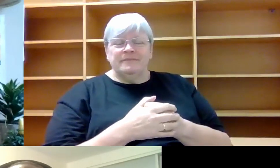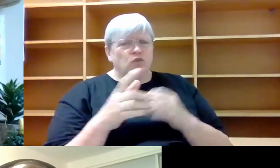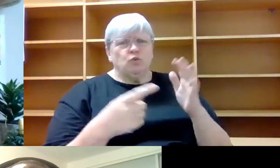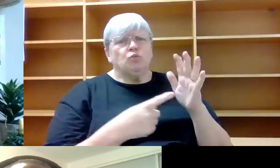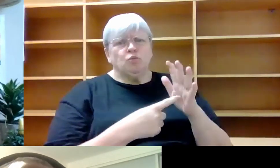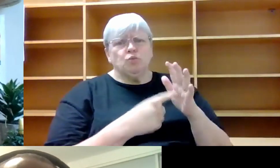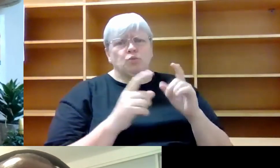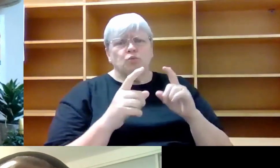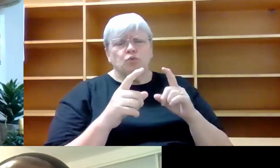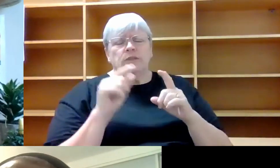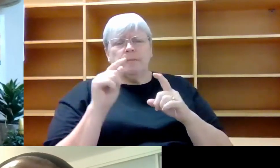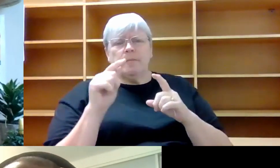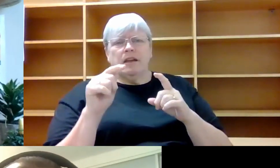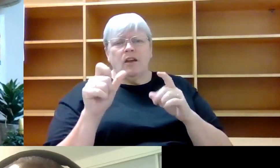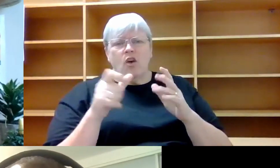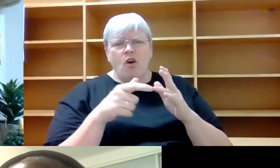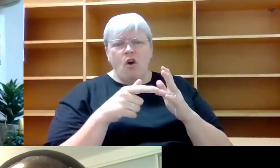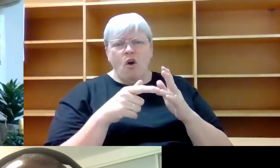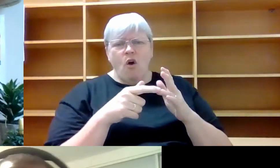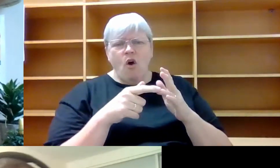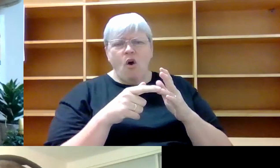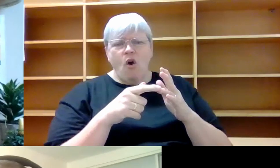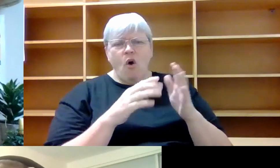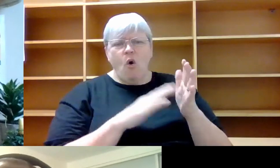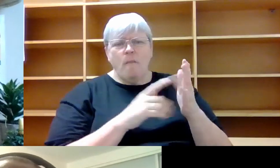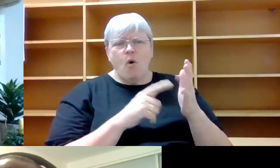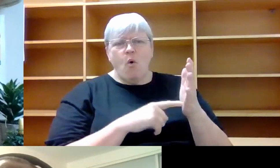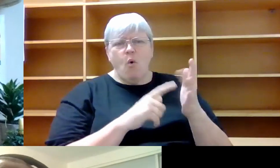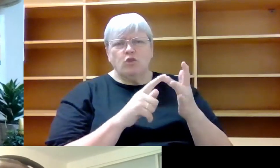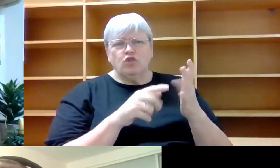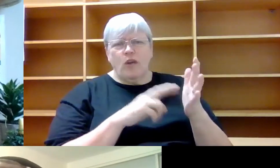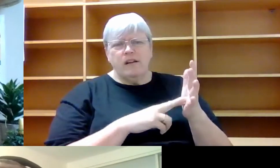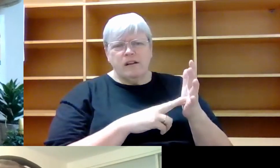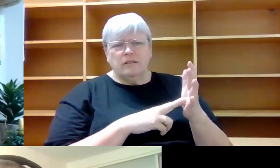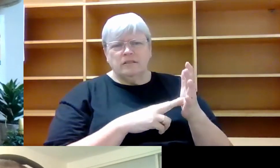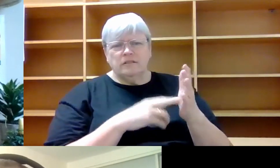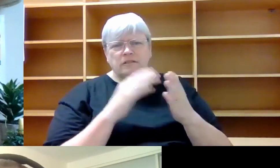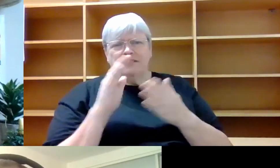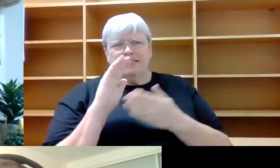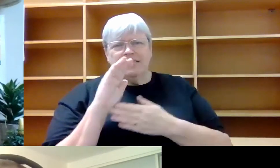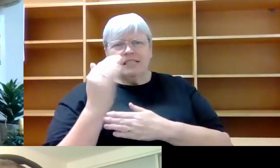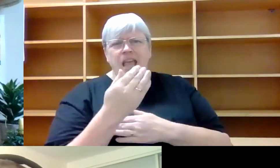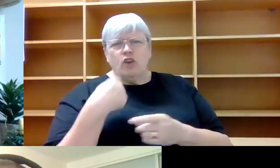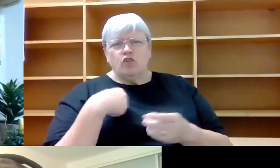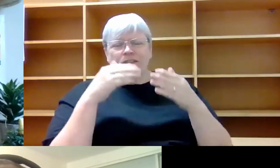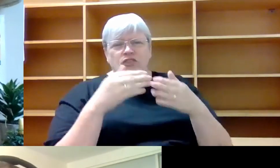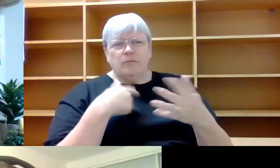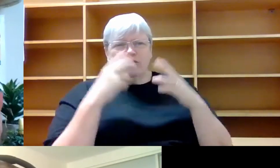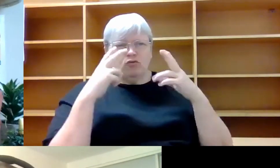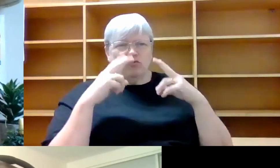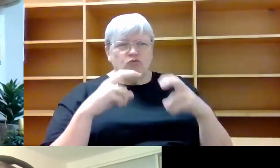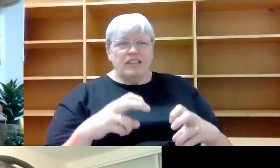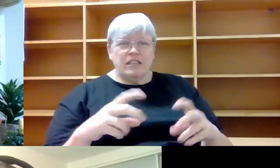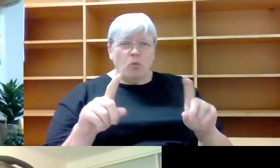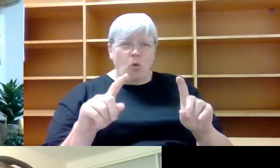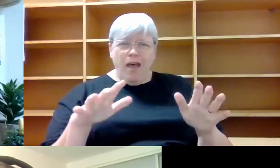is, but Kamosha sails on his ship, the Satisfaction. Mm-hmm. What kind of research did you do into like